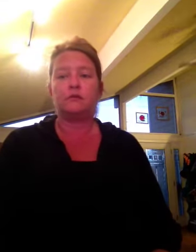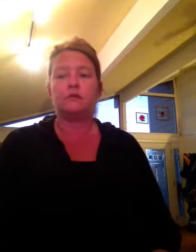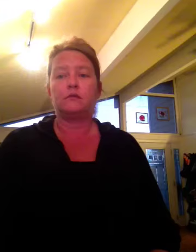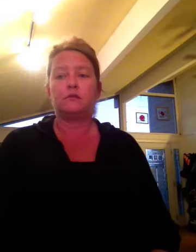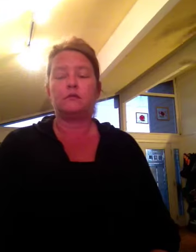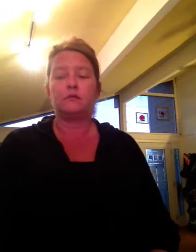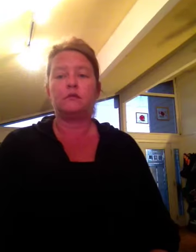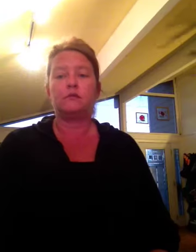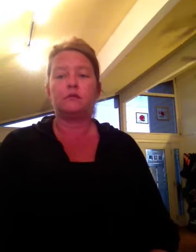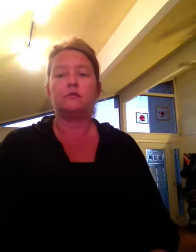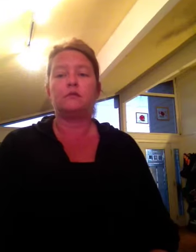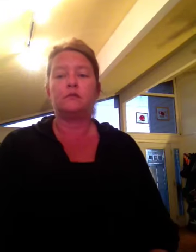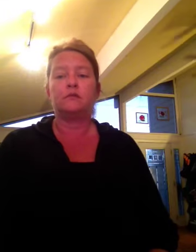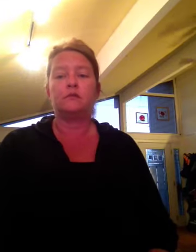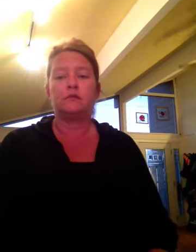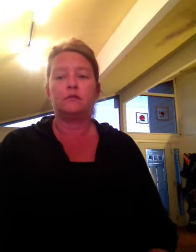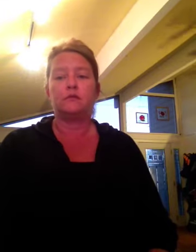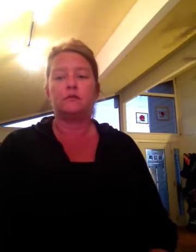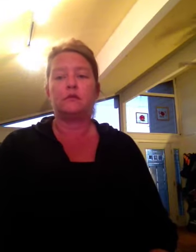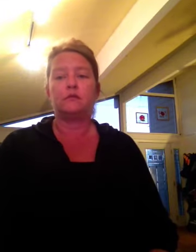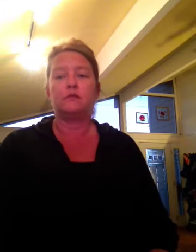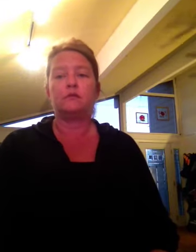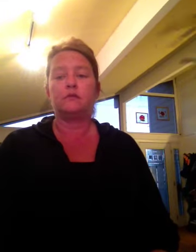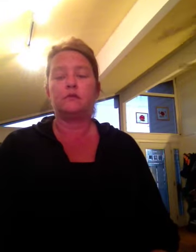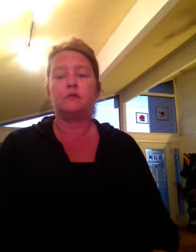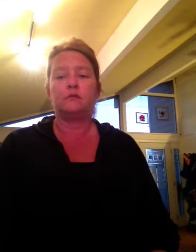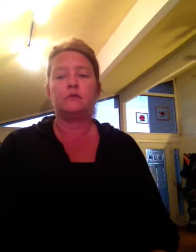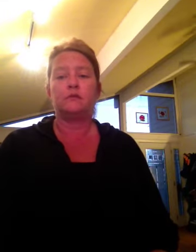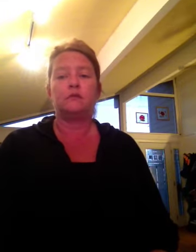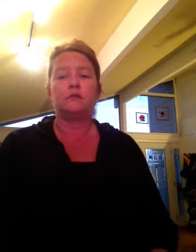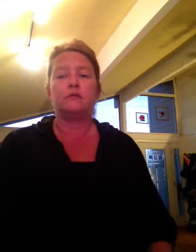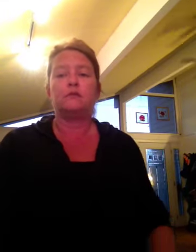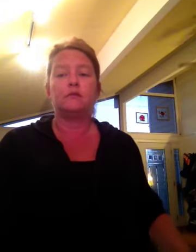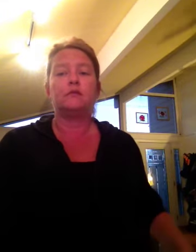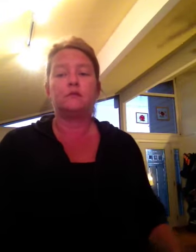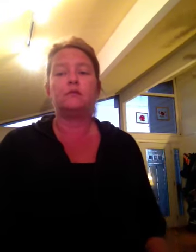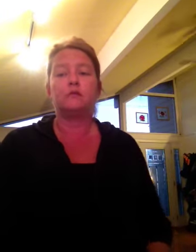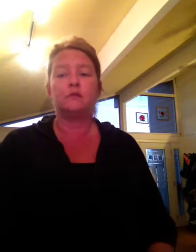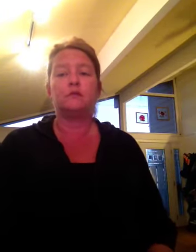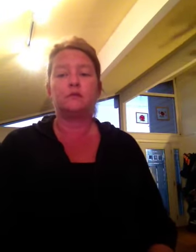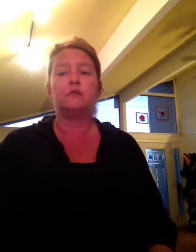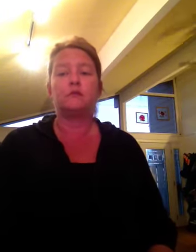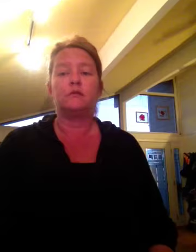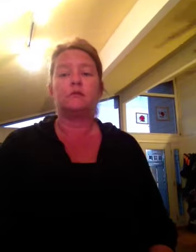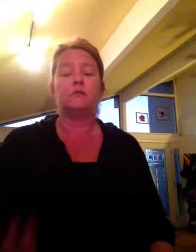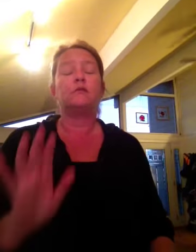monthly basis and how long the duration of that as well.